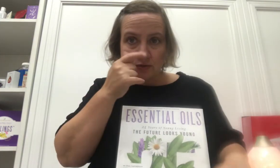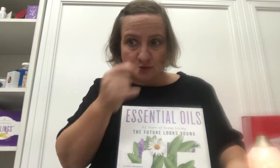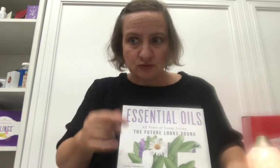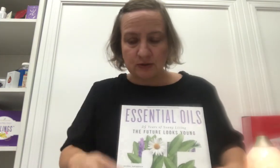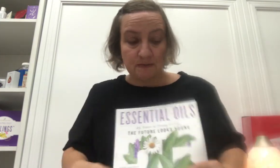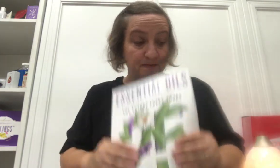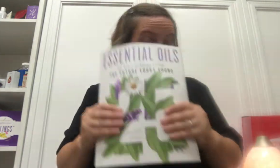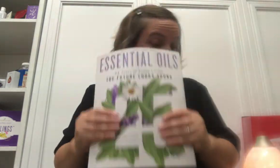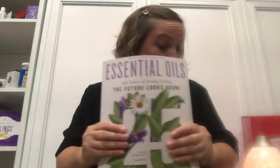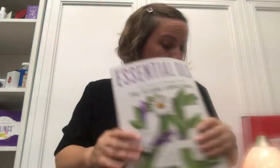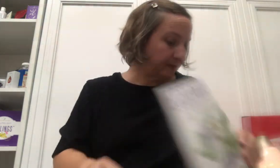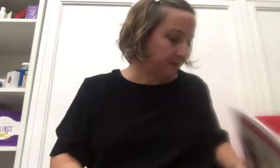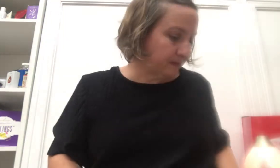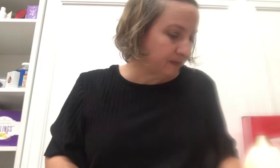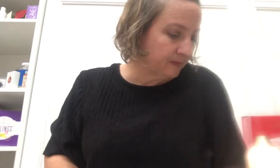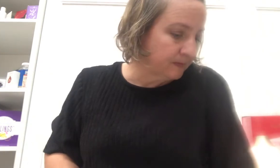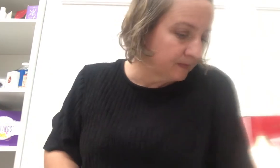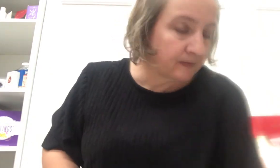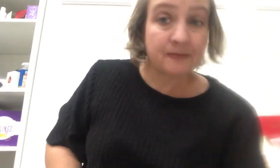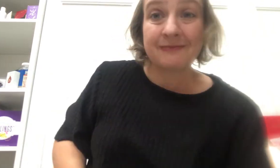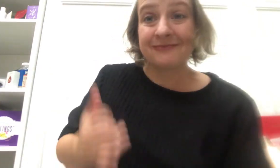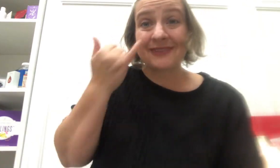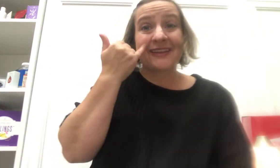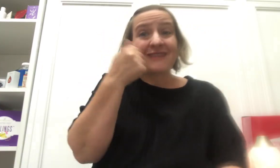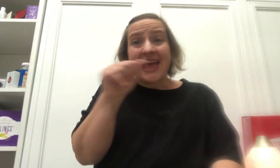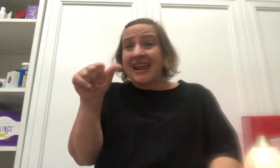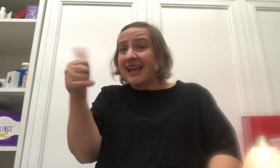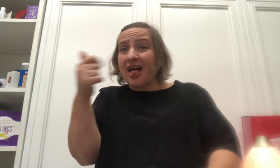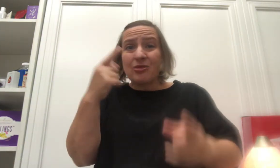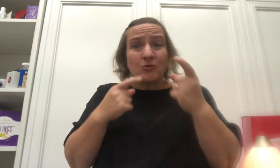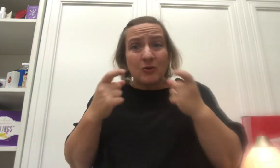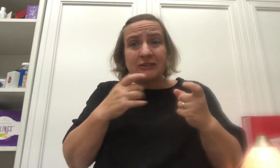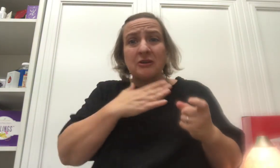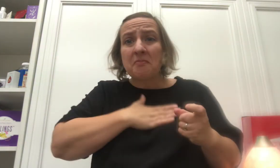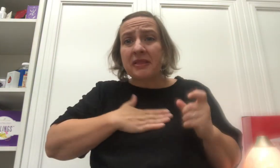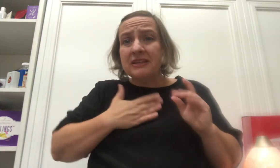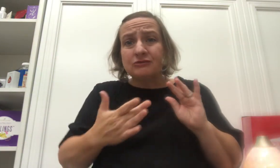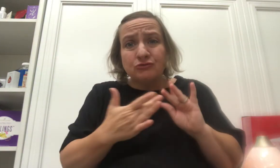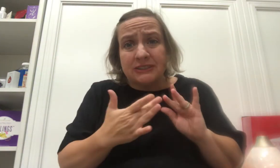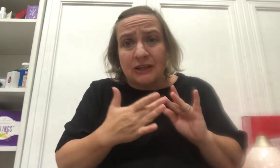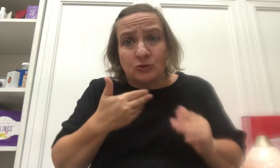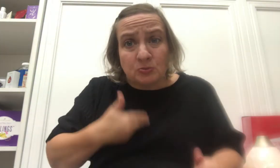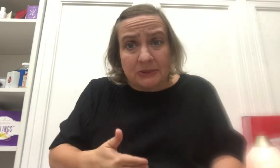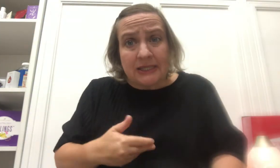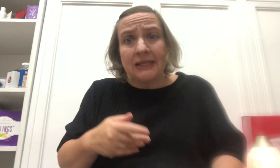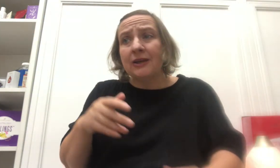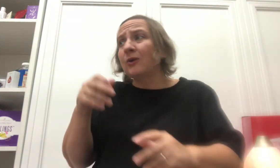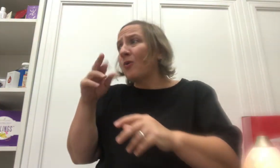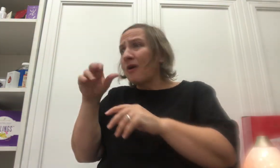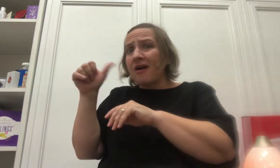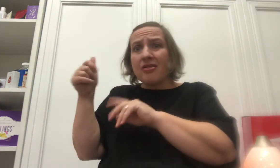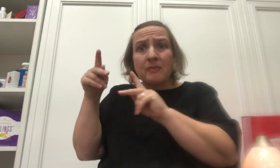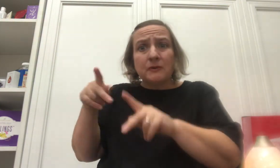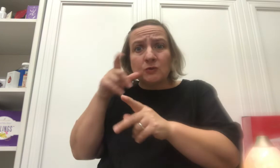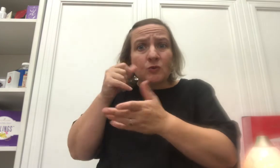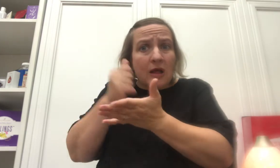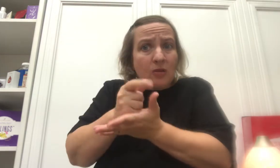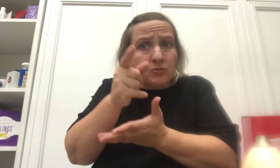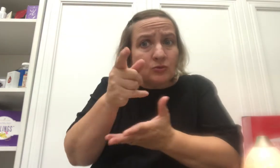this magazine if you're interested. All right, so if you have any other questions, please reach out to me or the